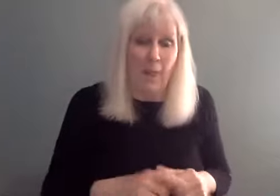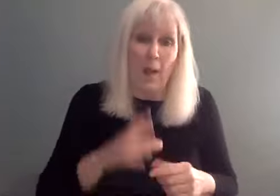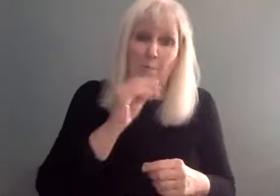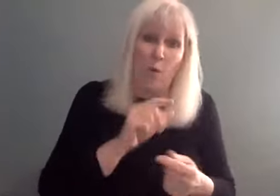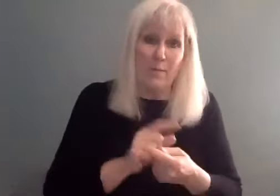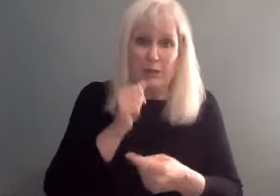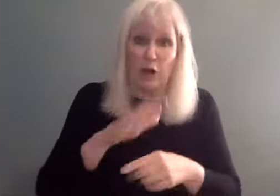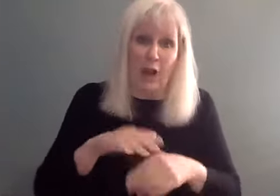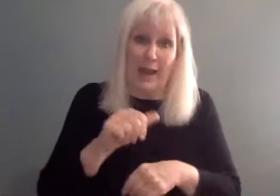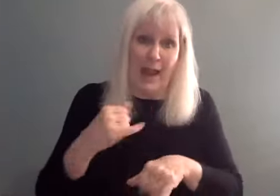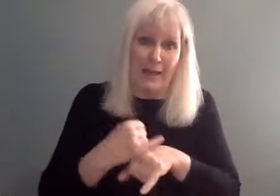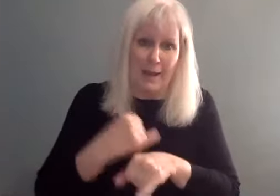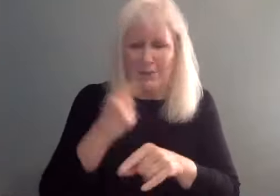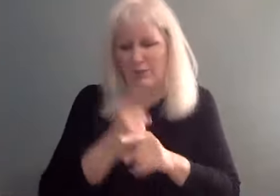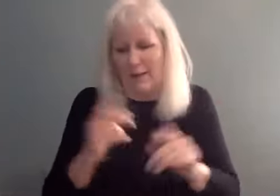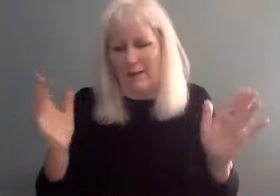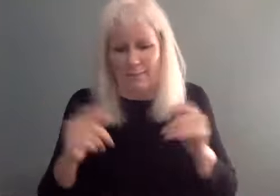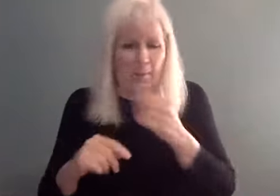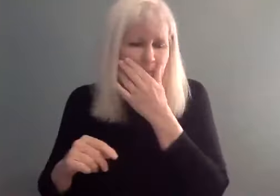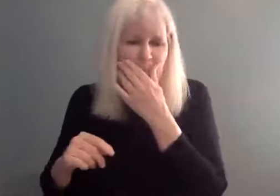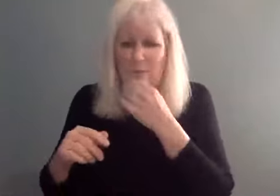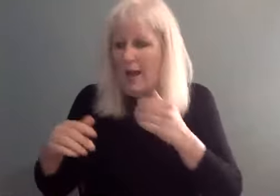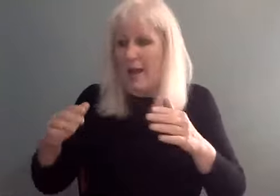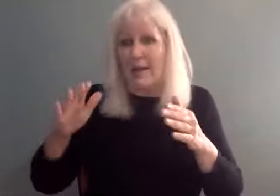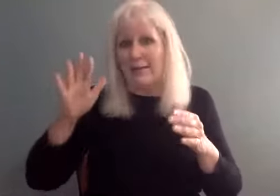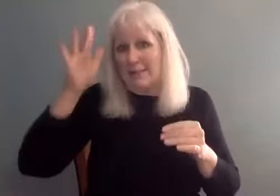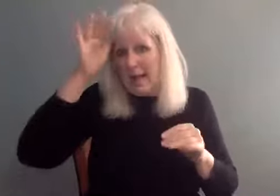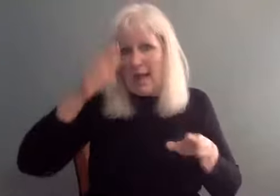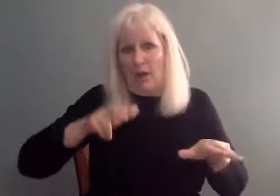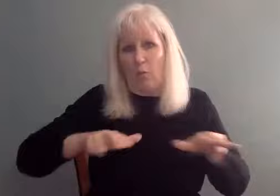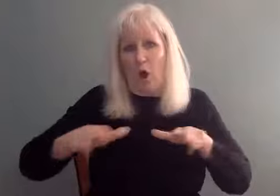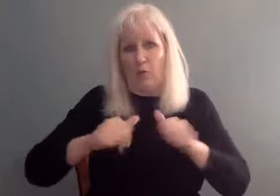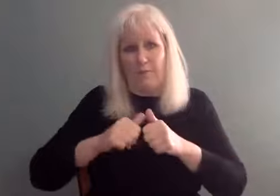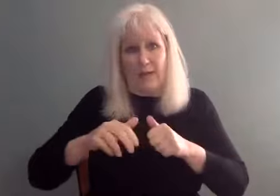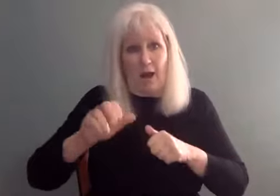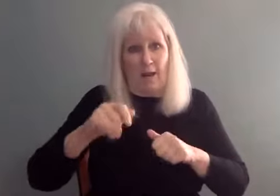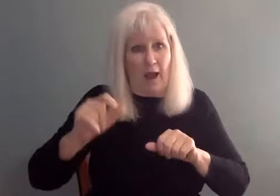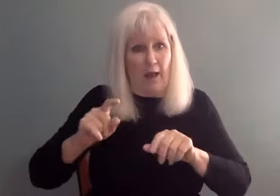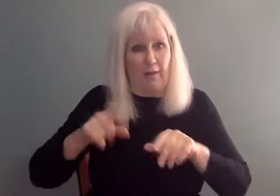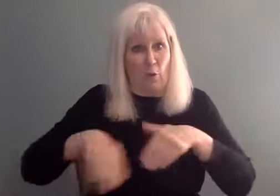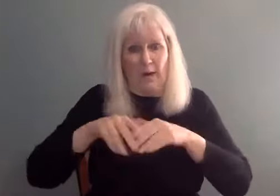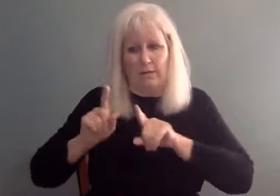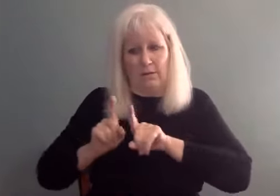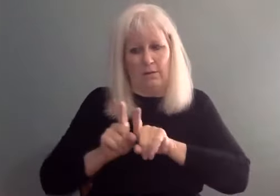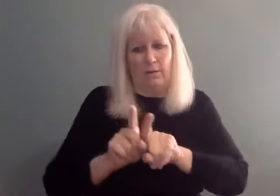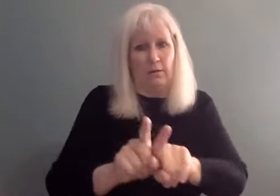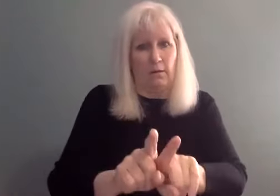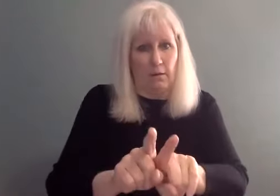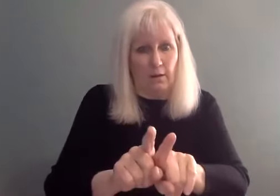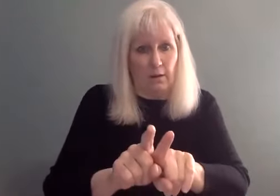And my dad walked me down the aisle and somebody took a picture, 2.5 years sober, going home happy, calling happy. My sponsor